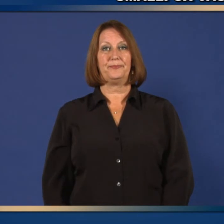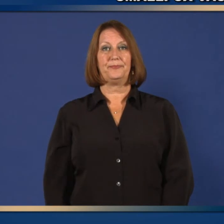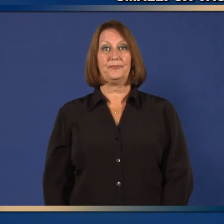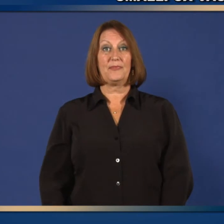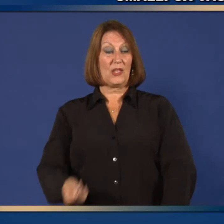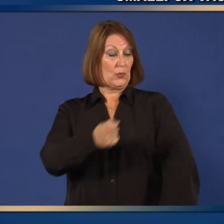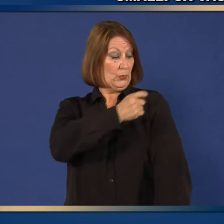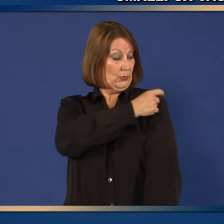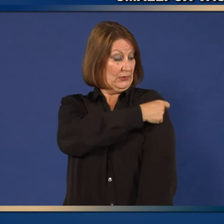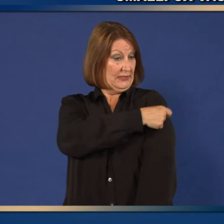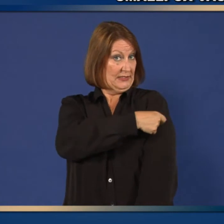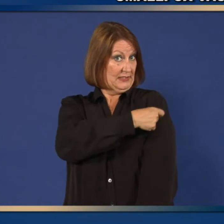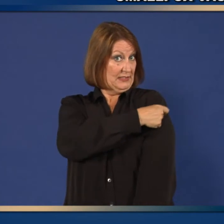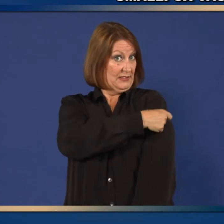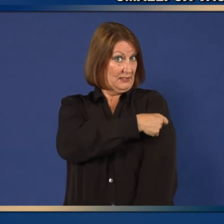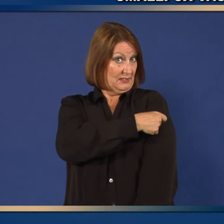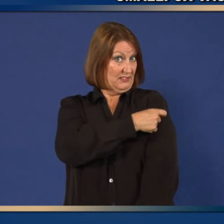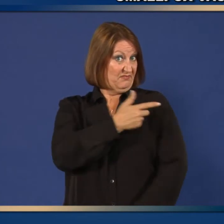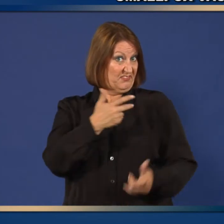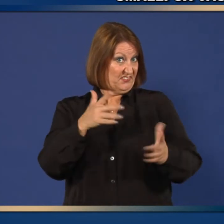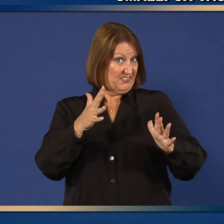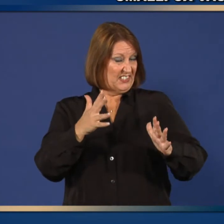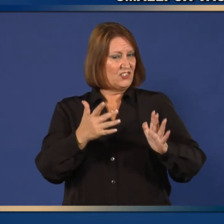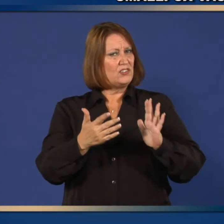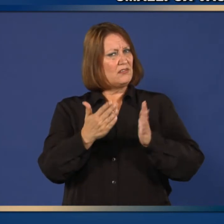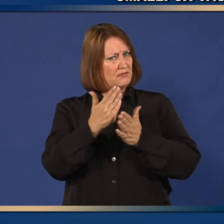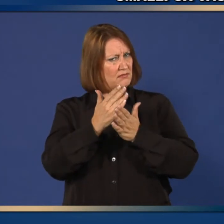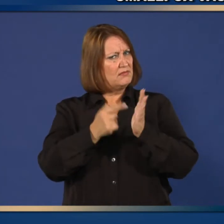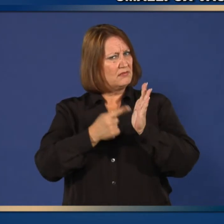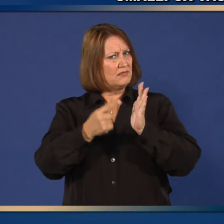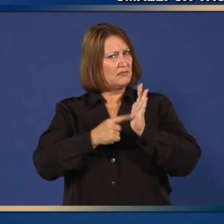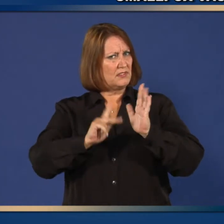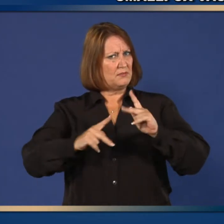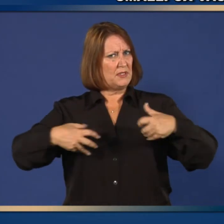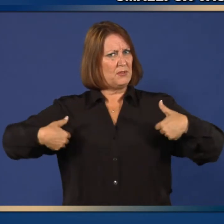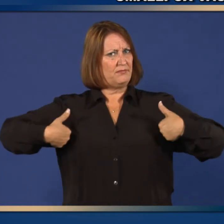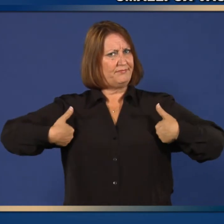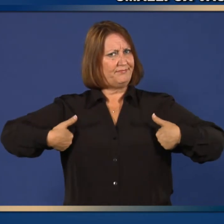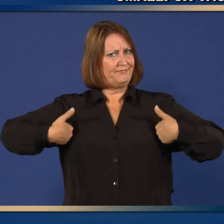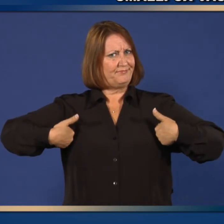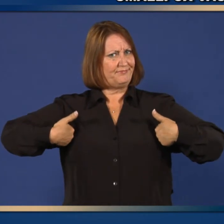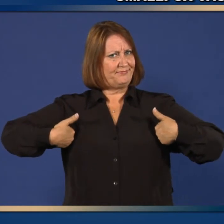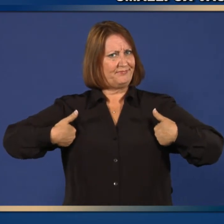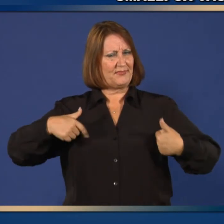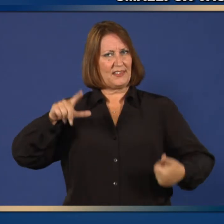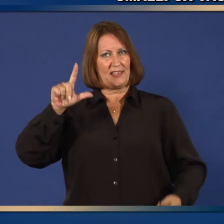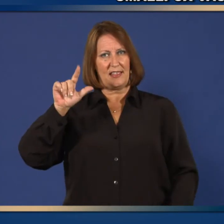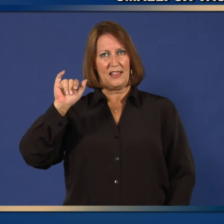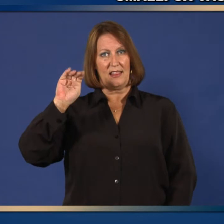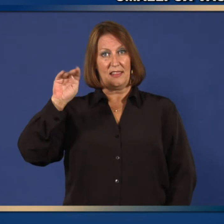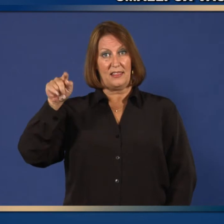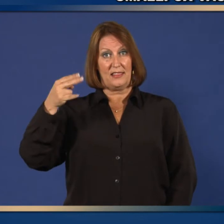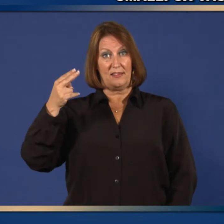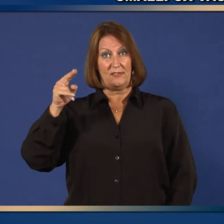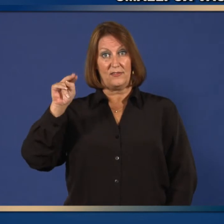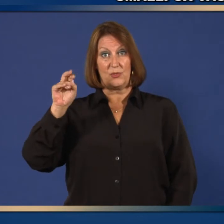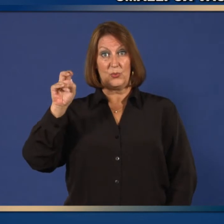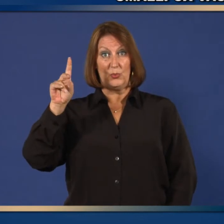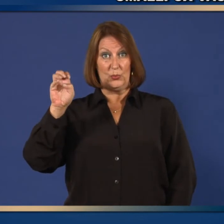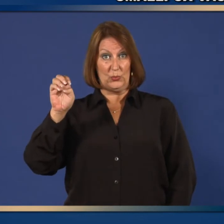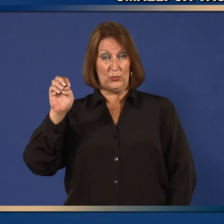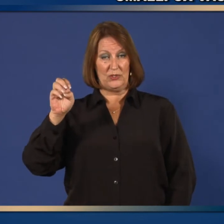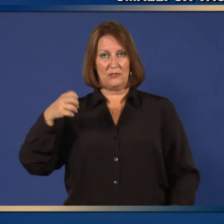The lymph nodes under your arm may swell and be sore. The